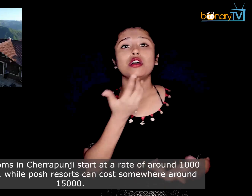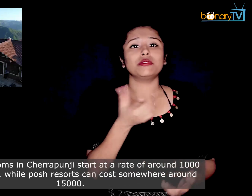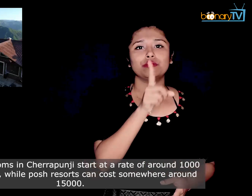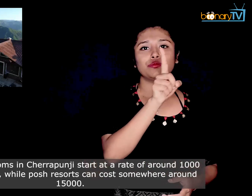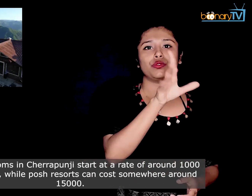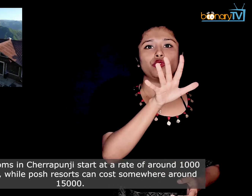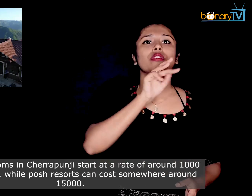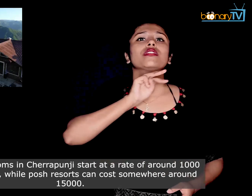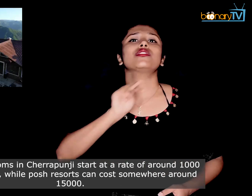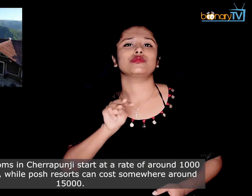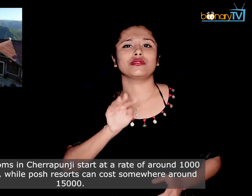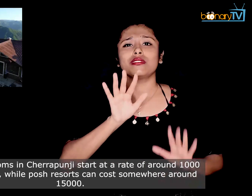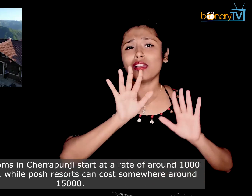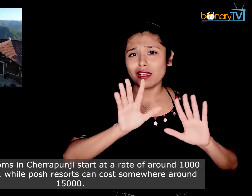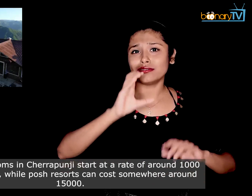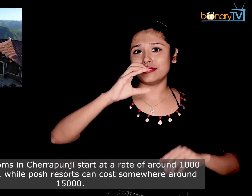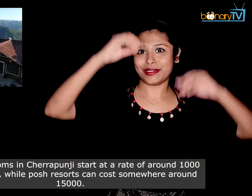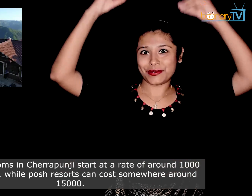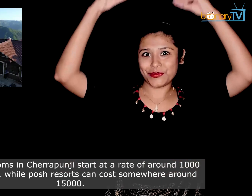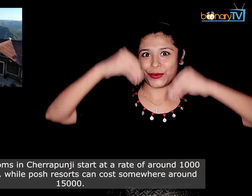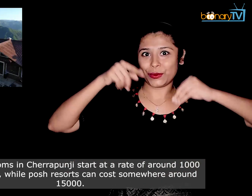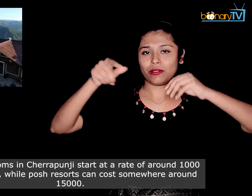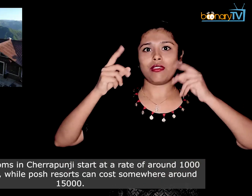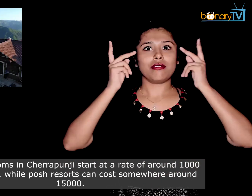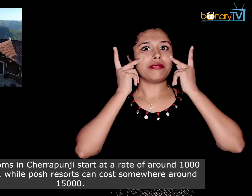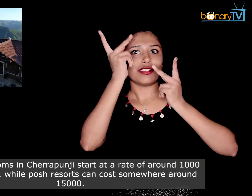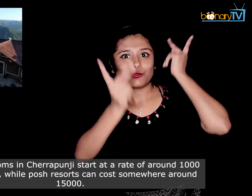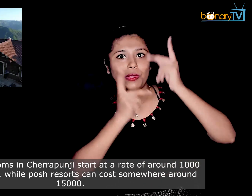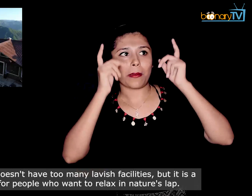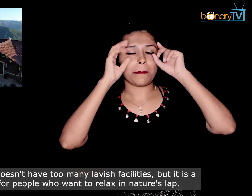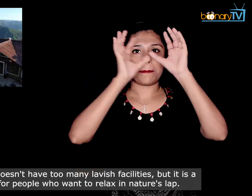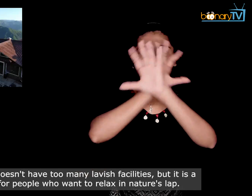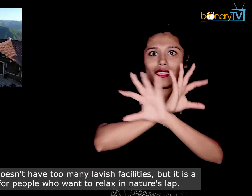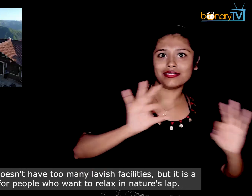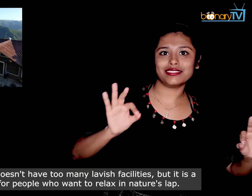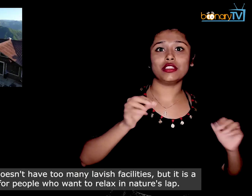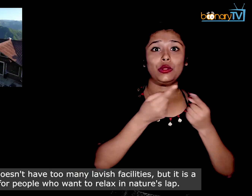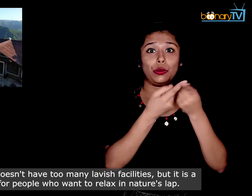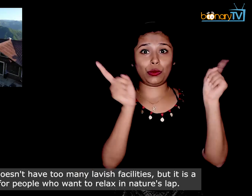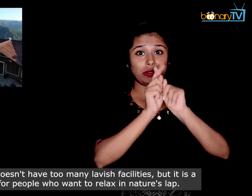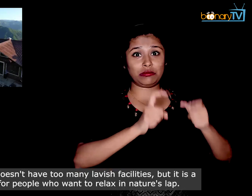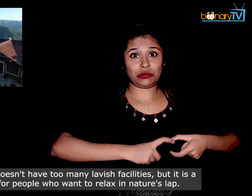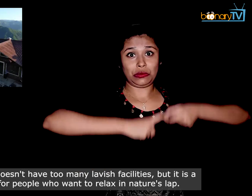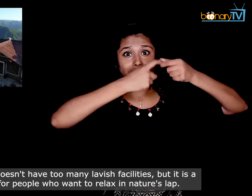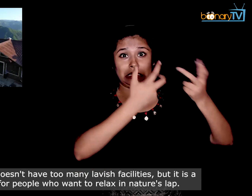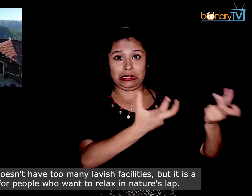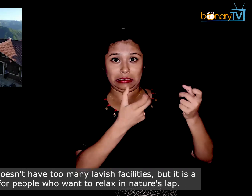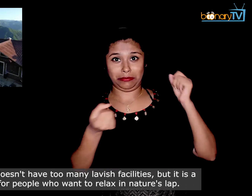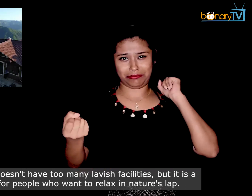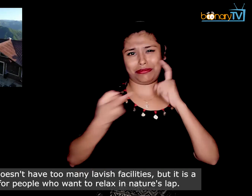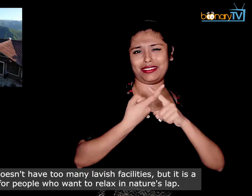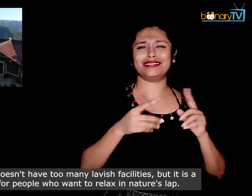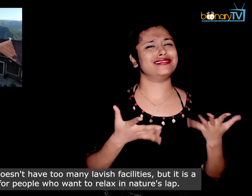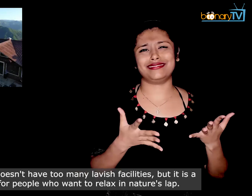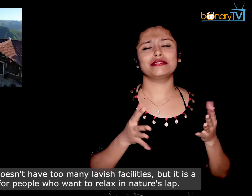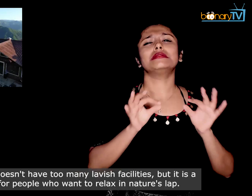resorts can cost somewhere around 15,000. Cherrapunji doesn't have too many lavish facilities, but it